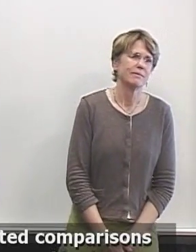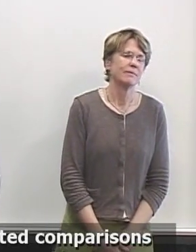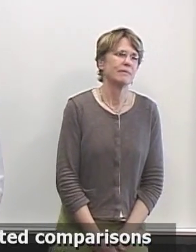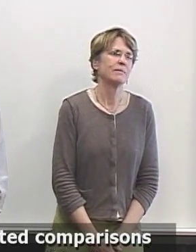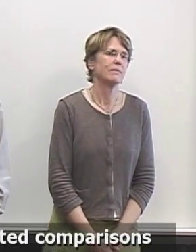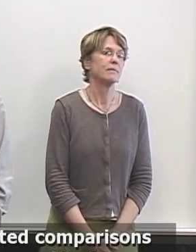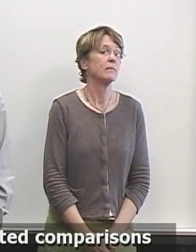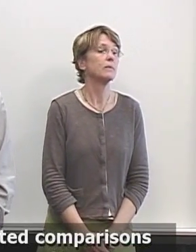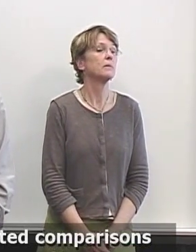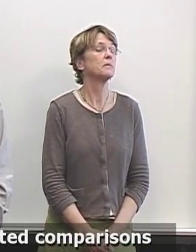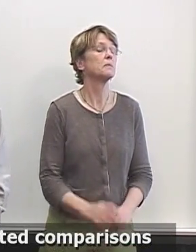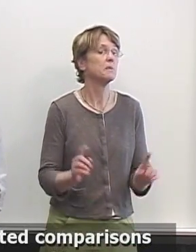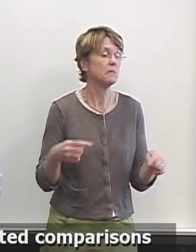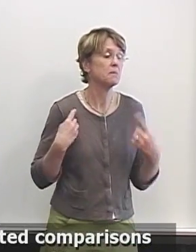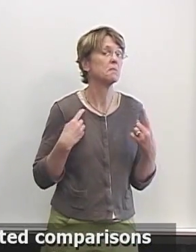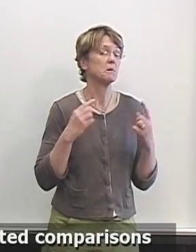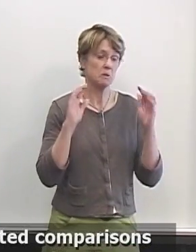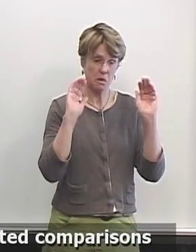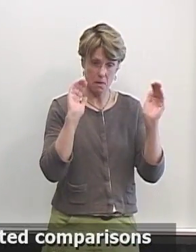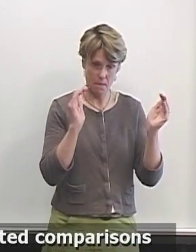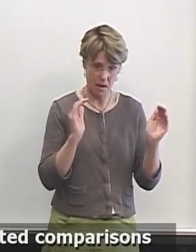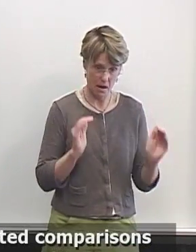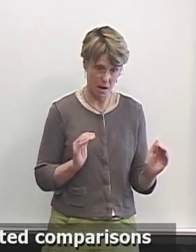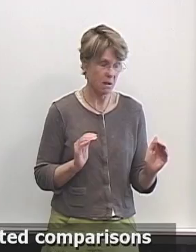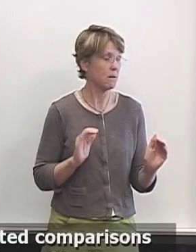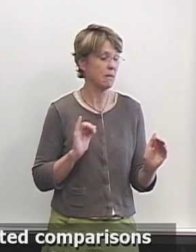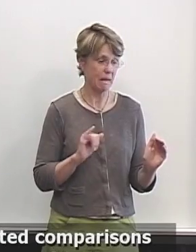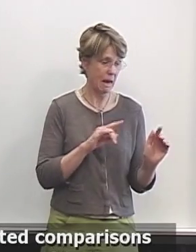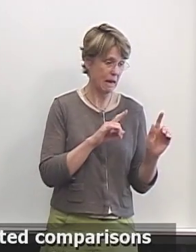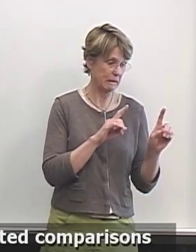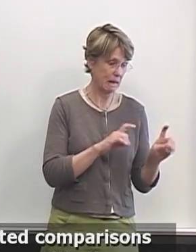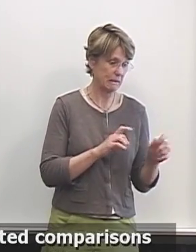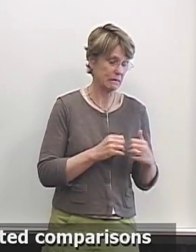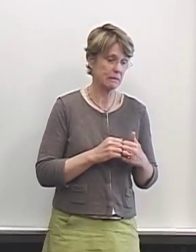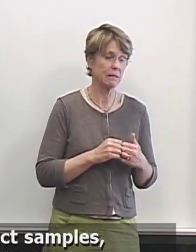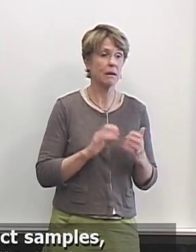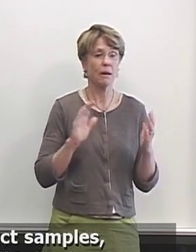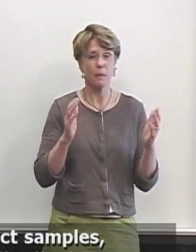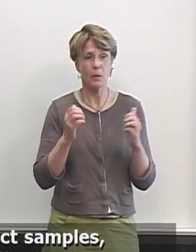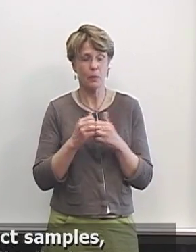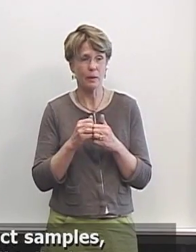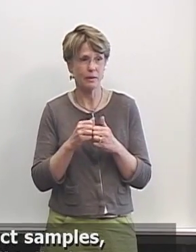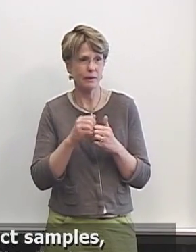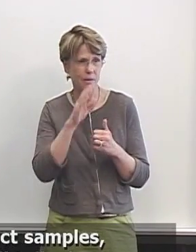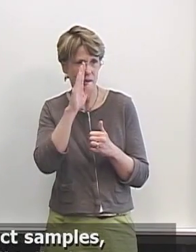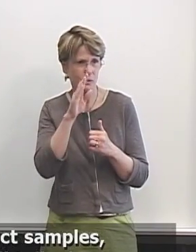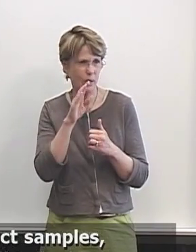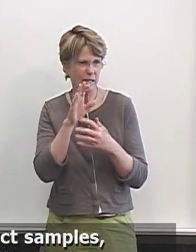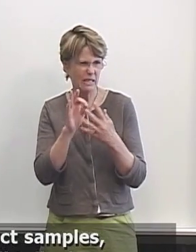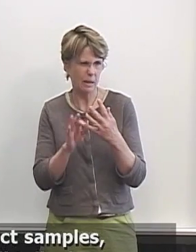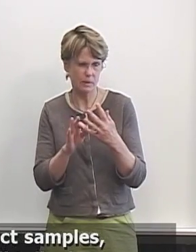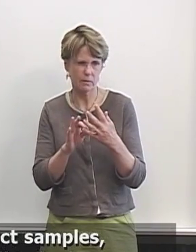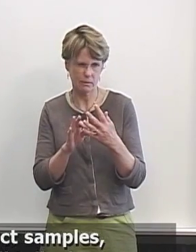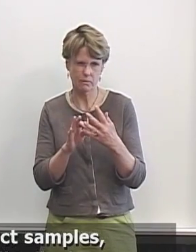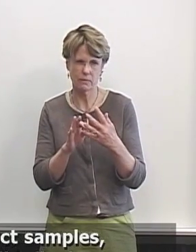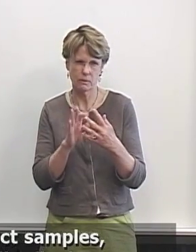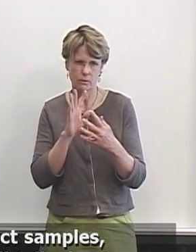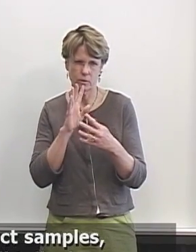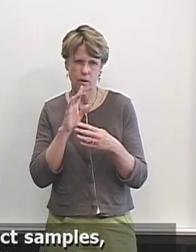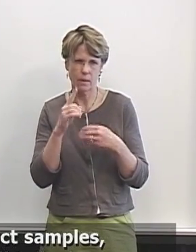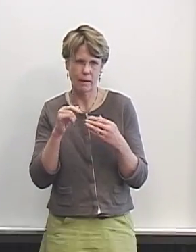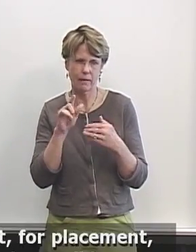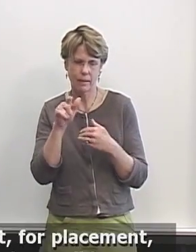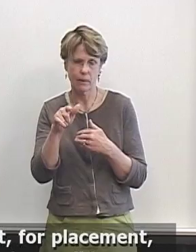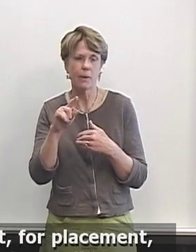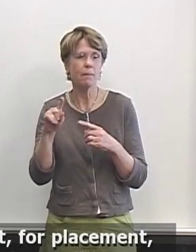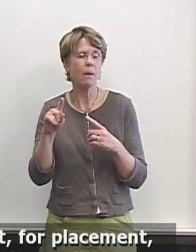We've conducted comparisons of this type of test with direct samples, which we'll talk about,